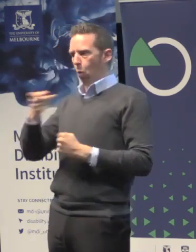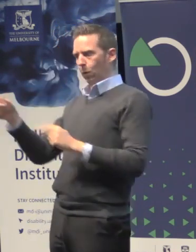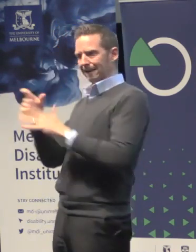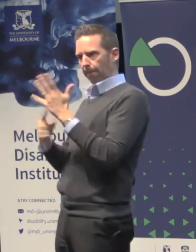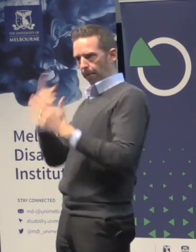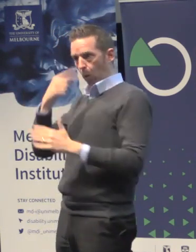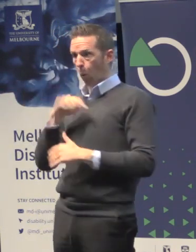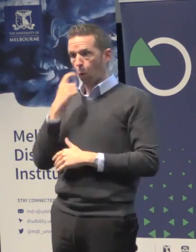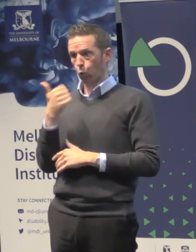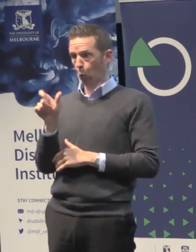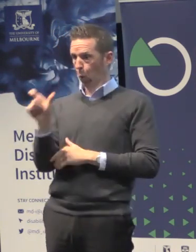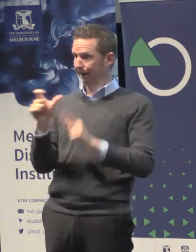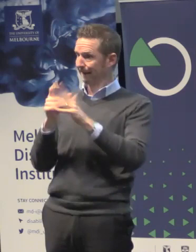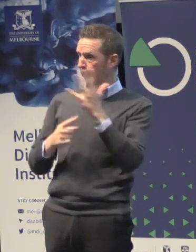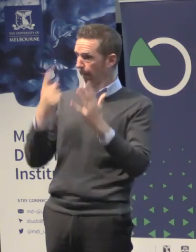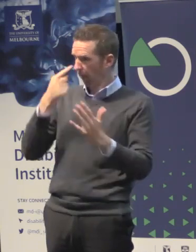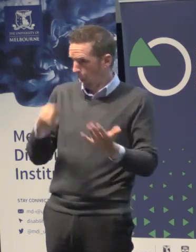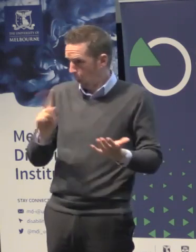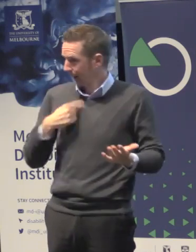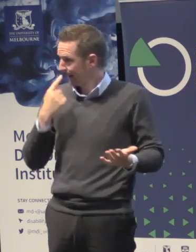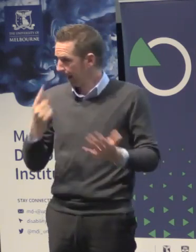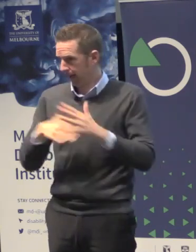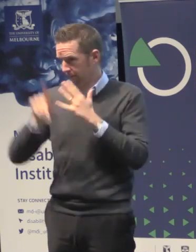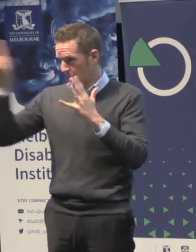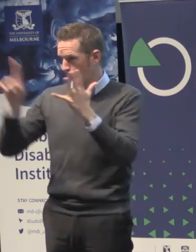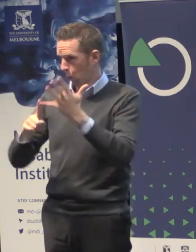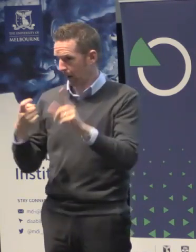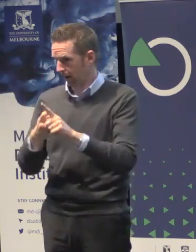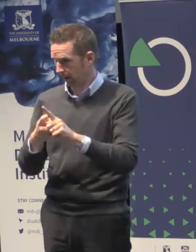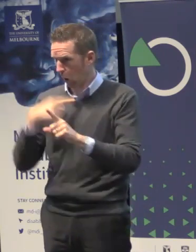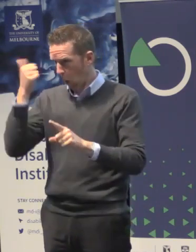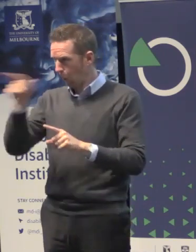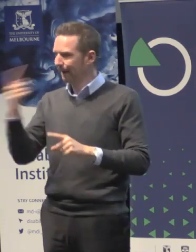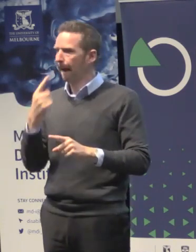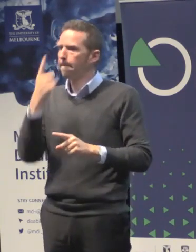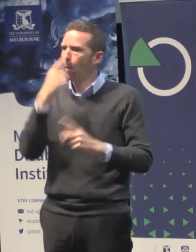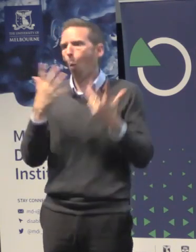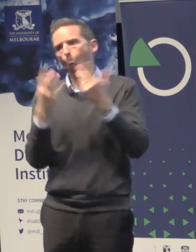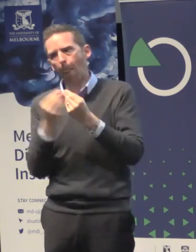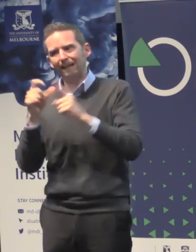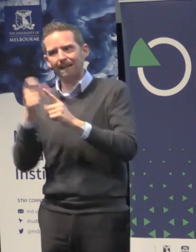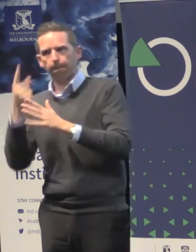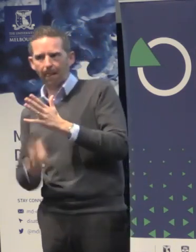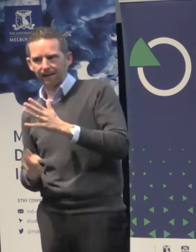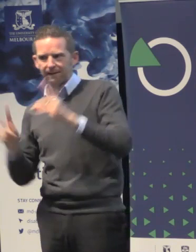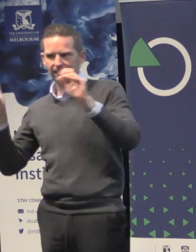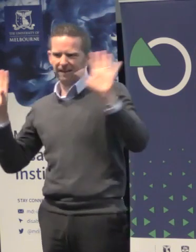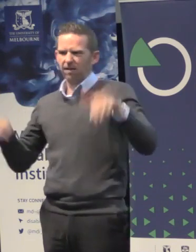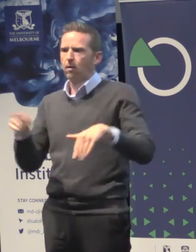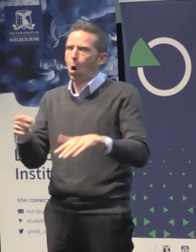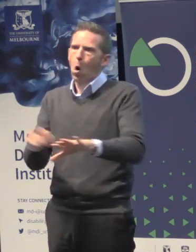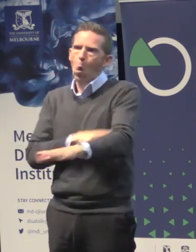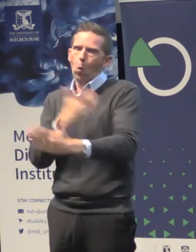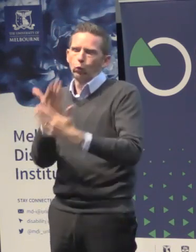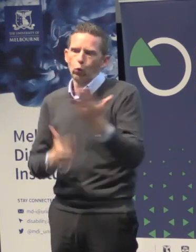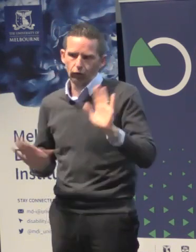use the word disabled people because that's what we say in the United Kingdom. I know you say people with disabilities, and there's a long story to those